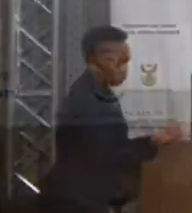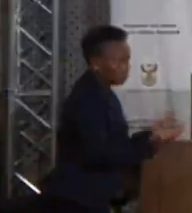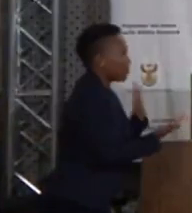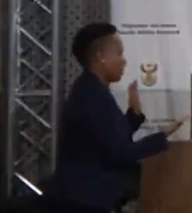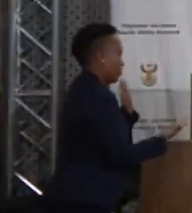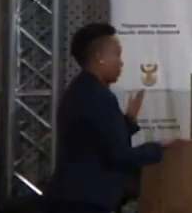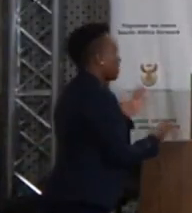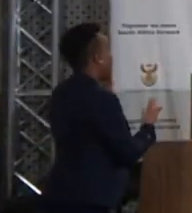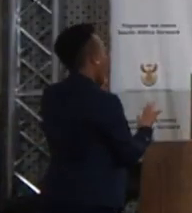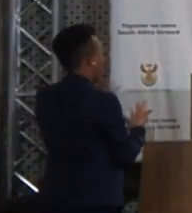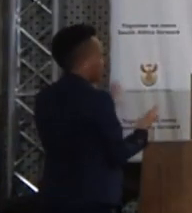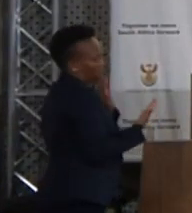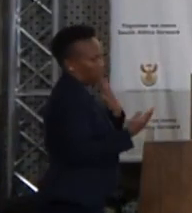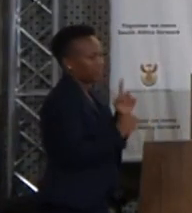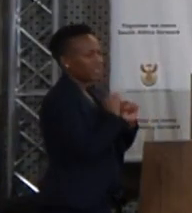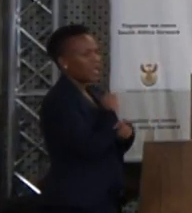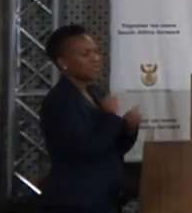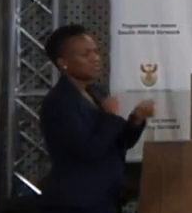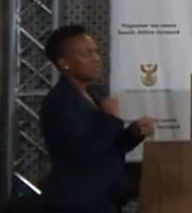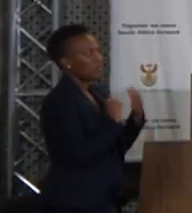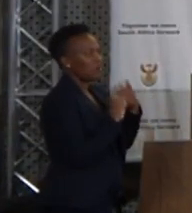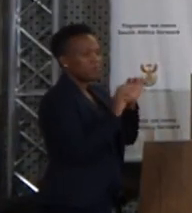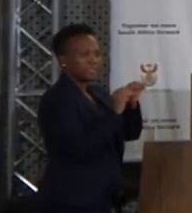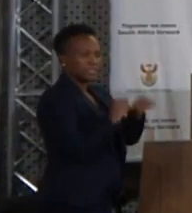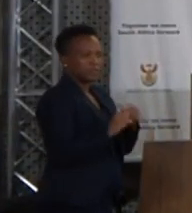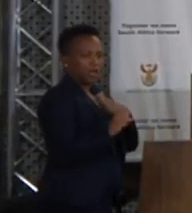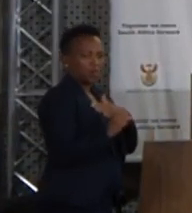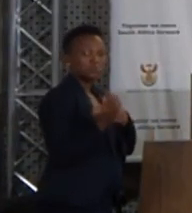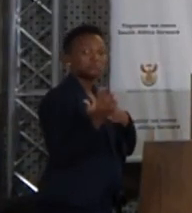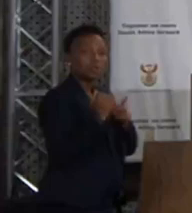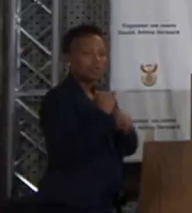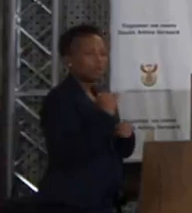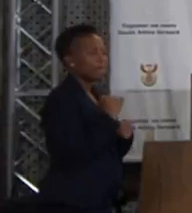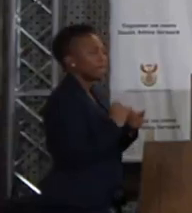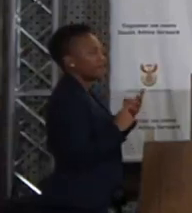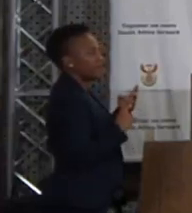Amen. Thank you very much. Let's take the last one from our system.